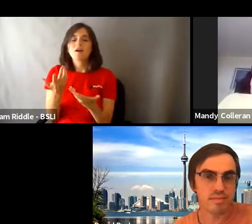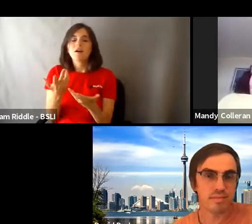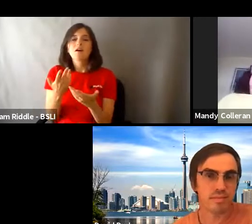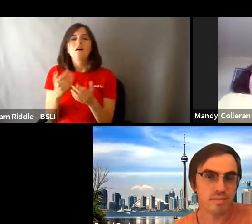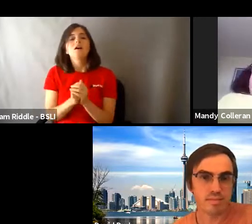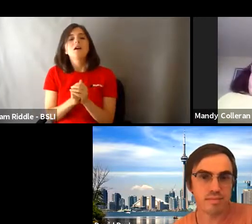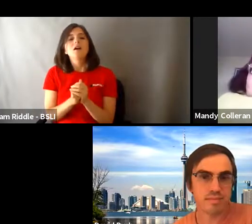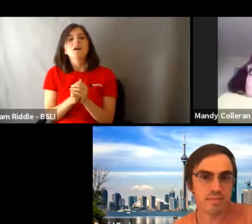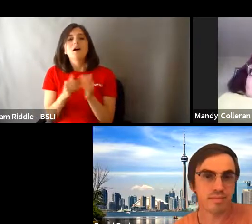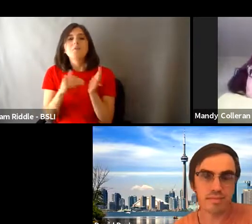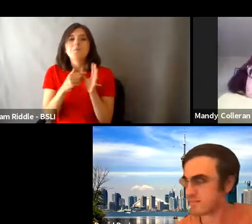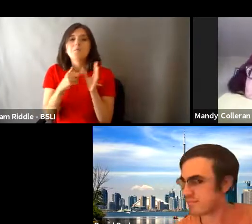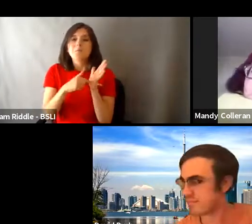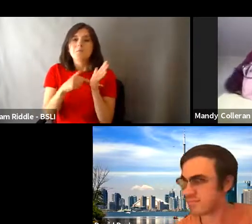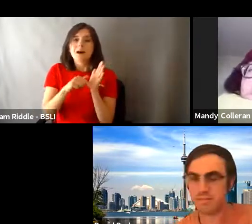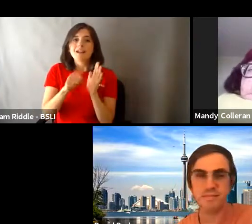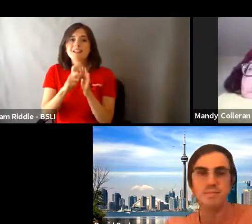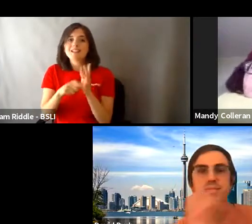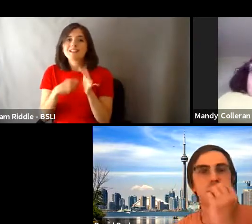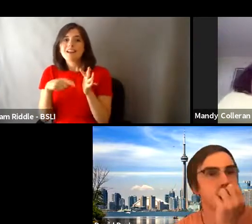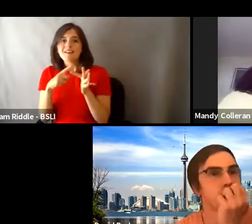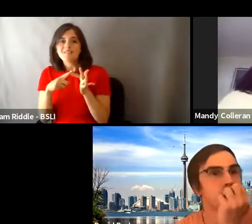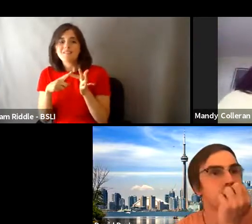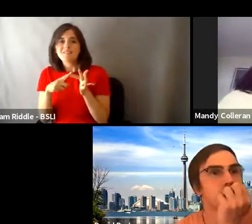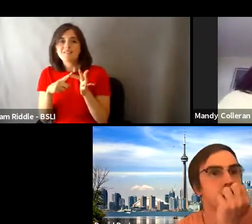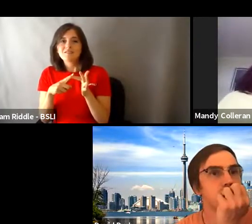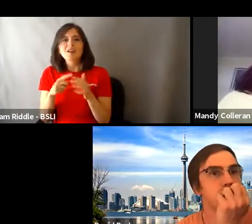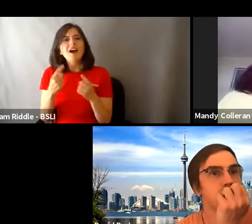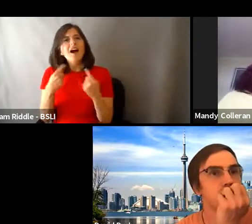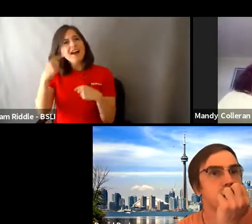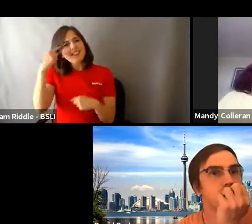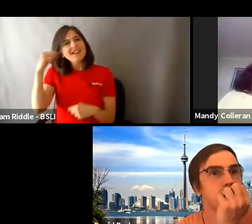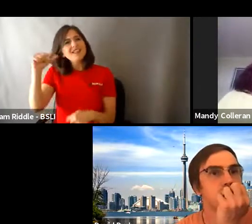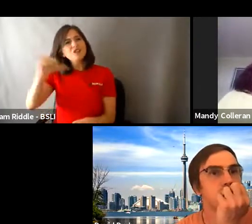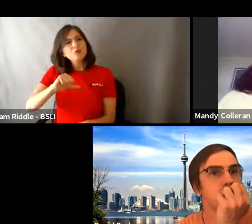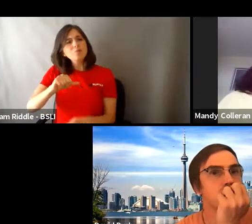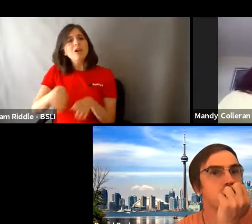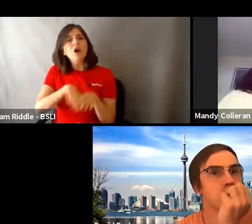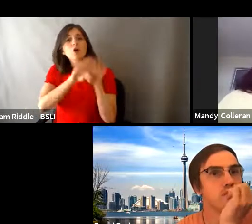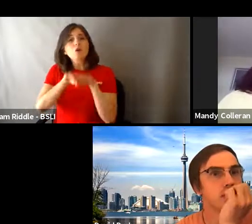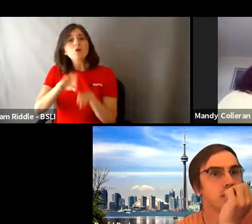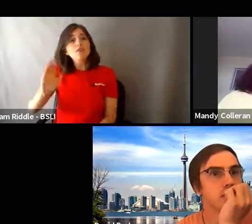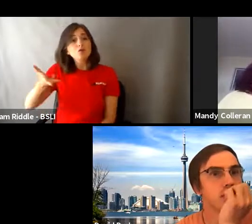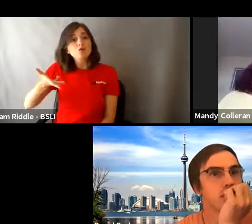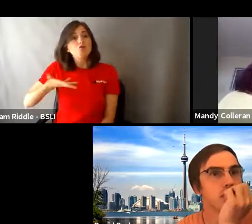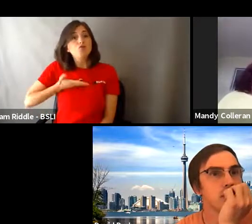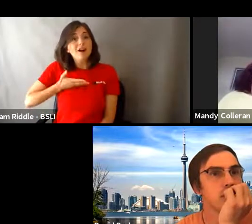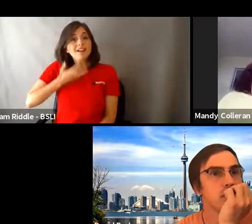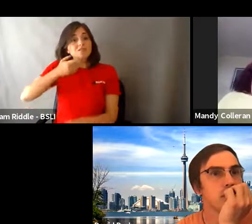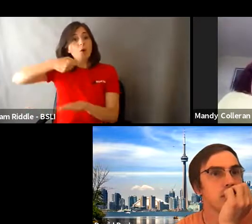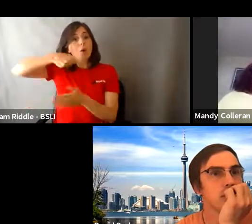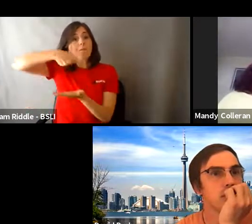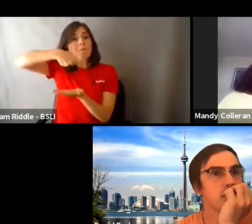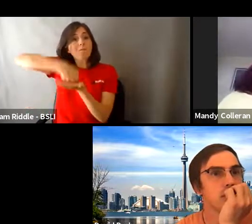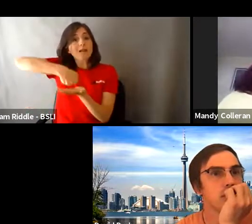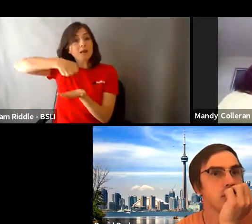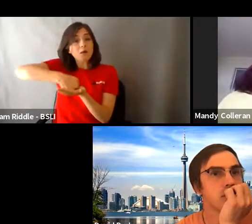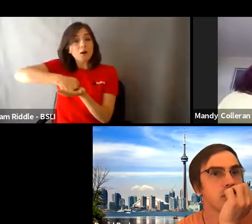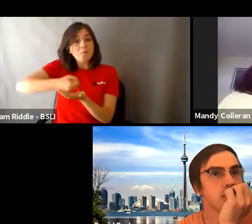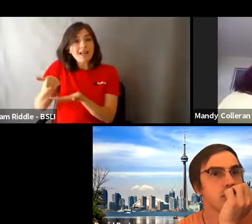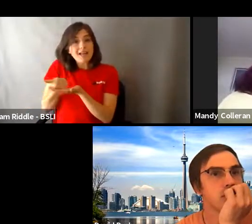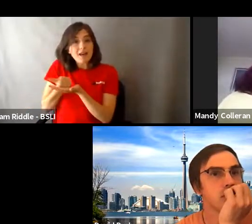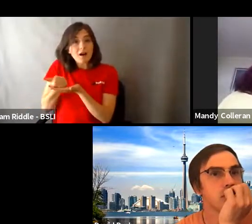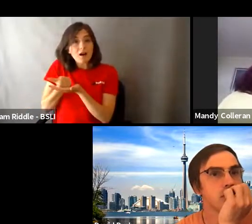think there should be a universal right to a minimum income that gives everybody a decent standard of